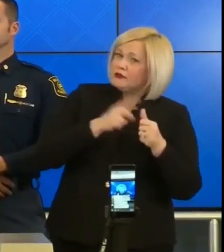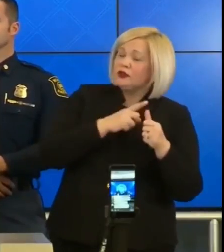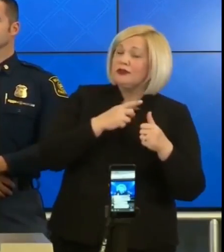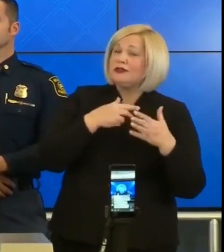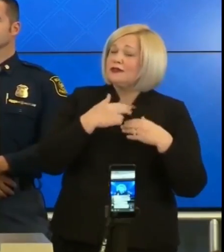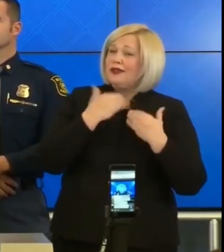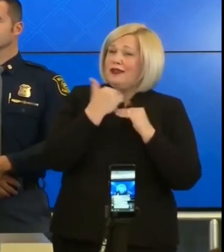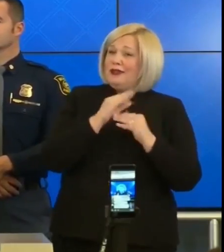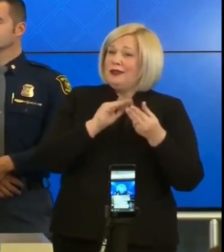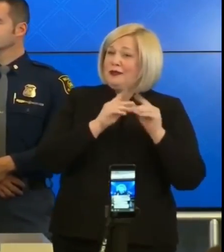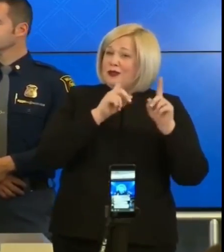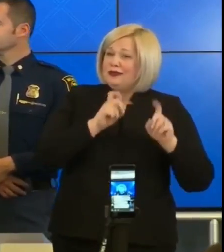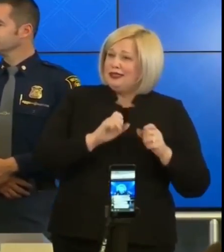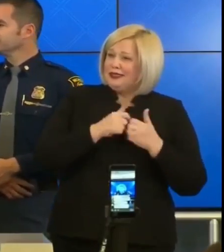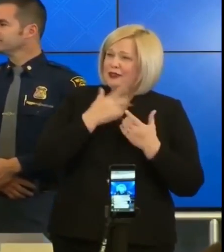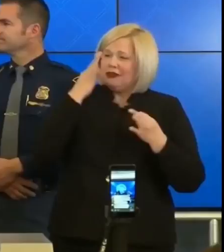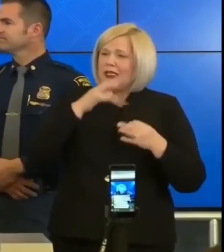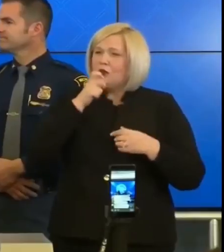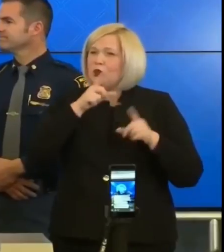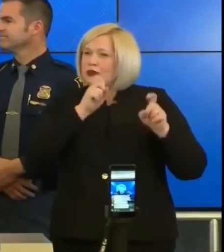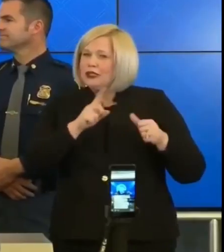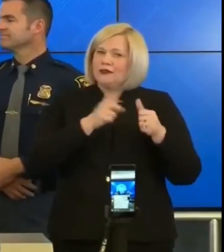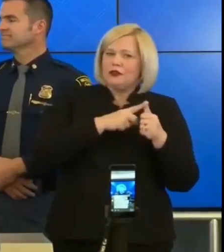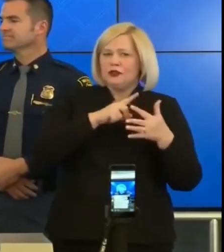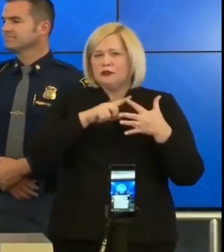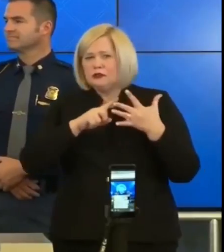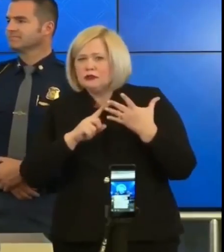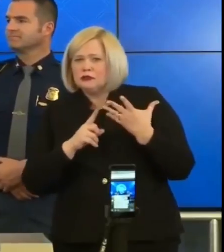tests and the growing number of cases?